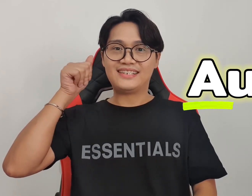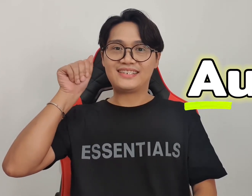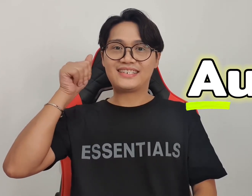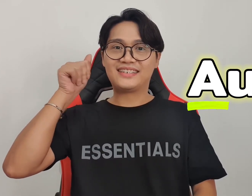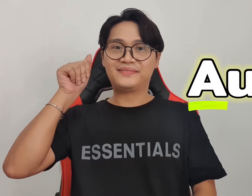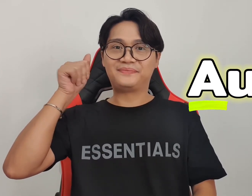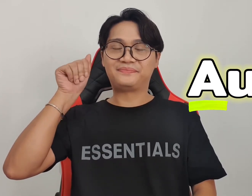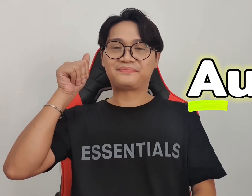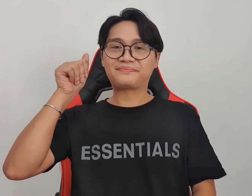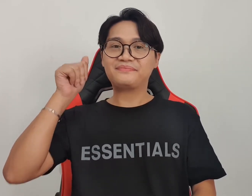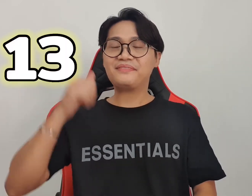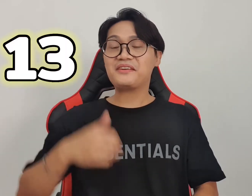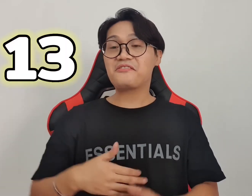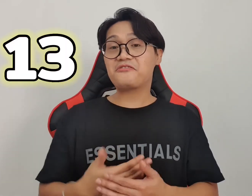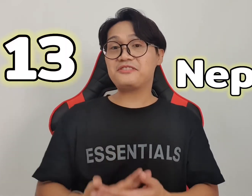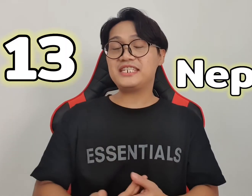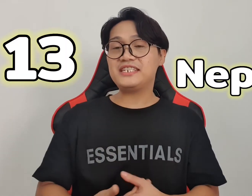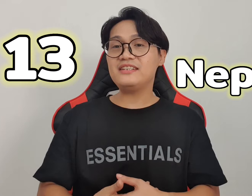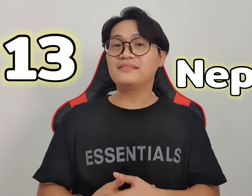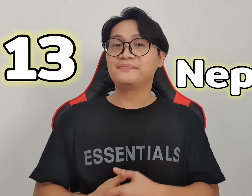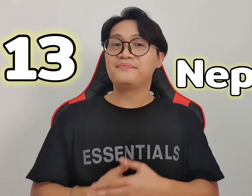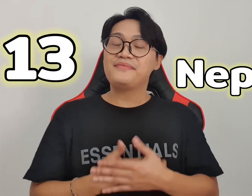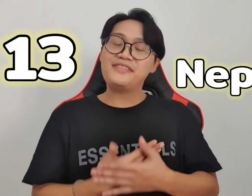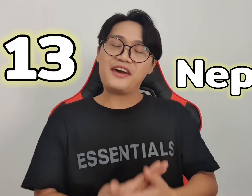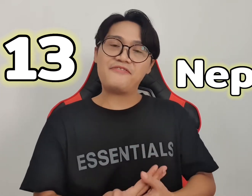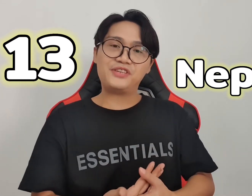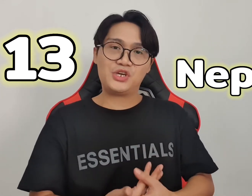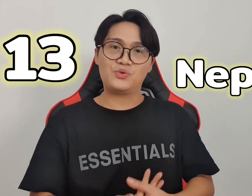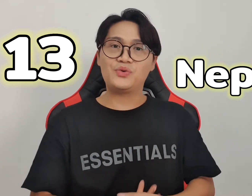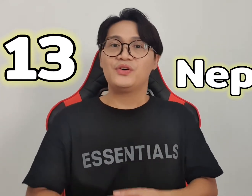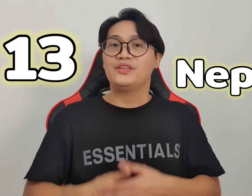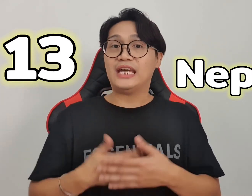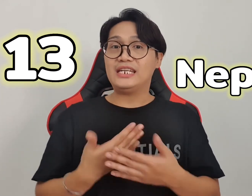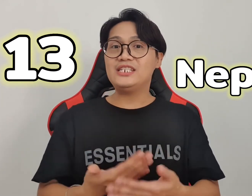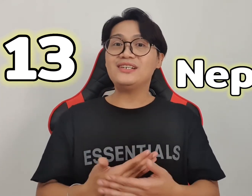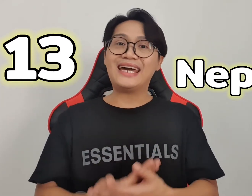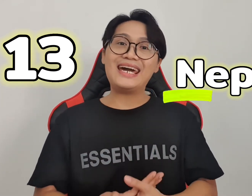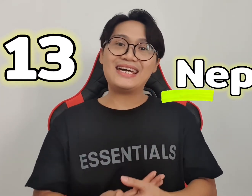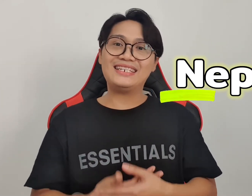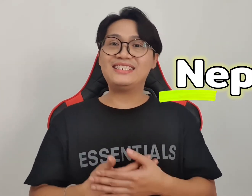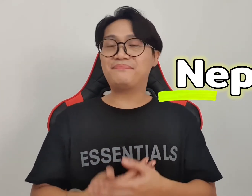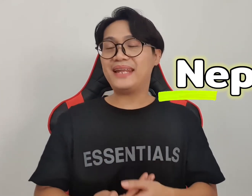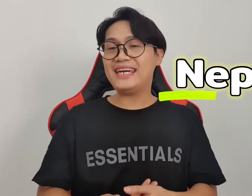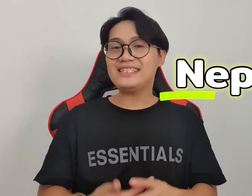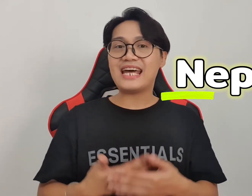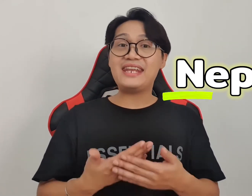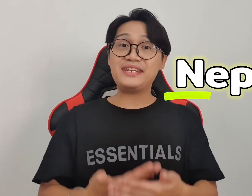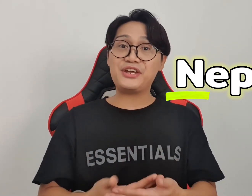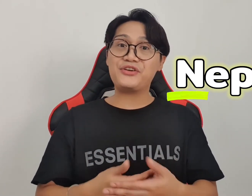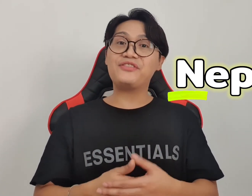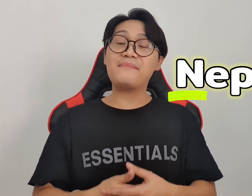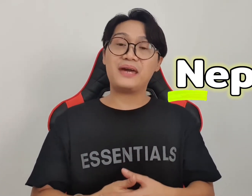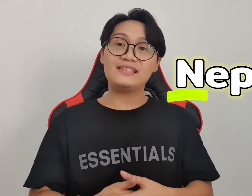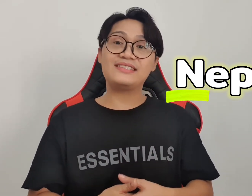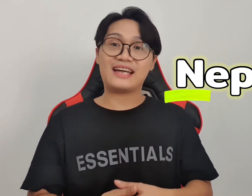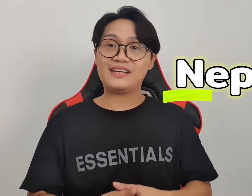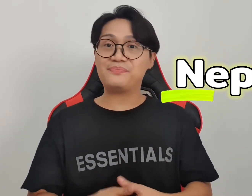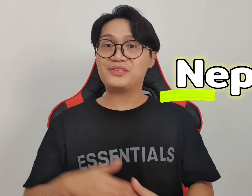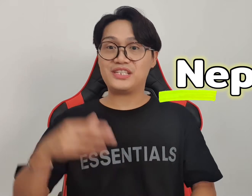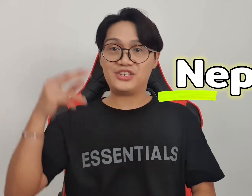Aunt. 13, nephew. The initial N is placed near the male sign